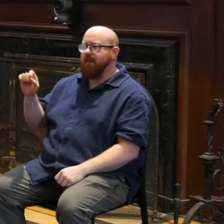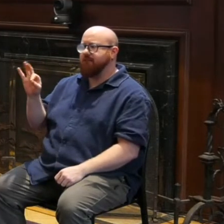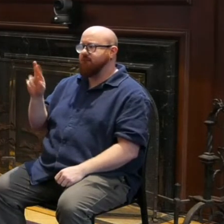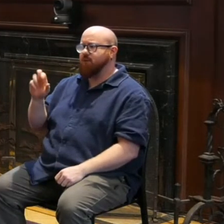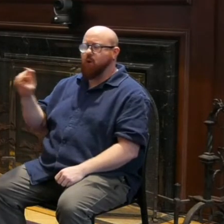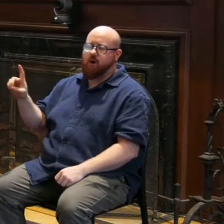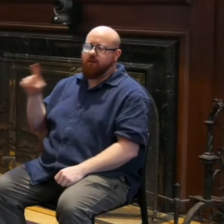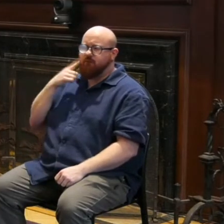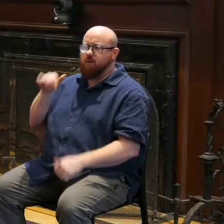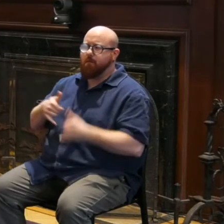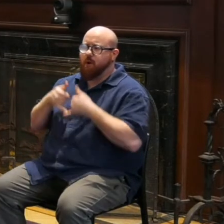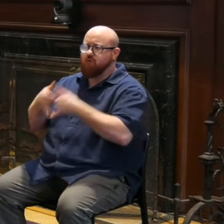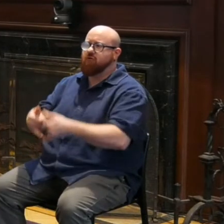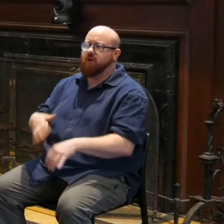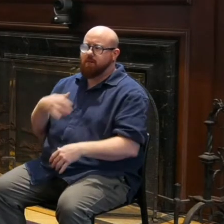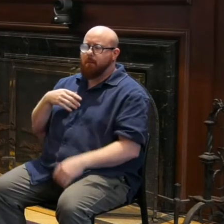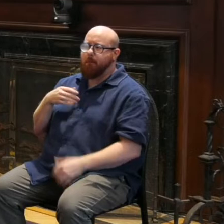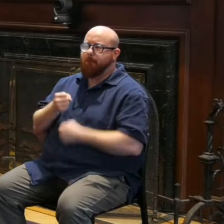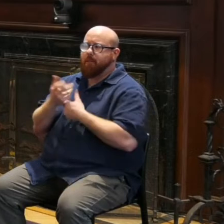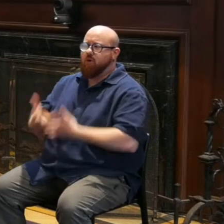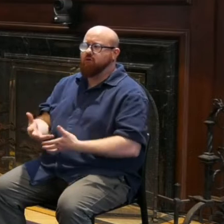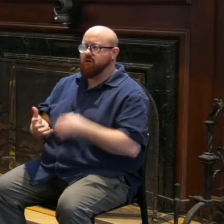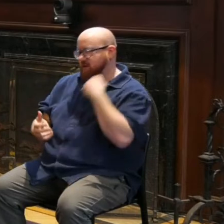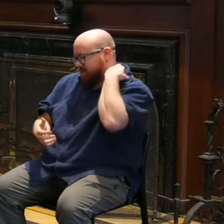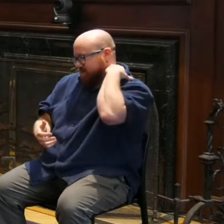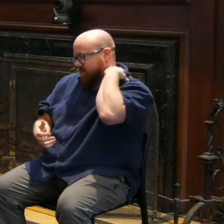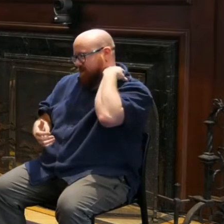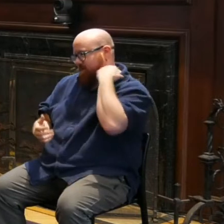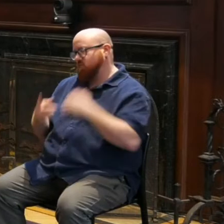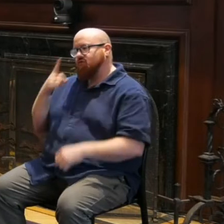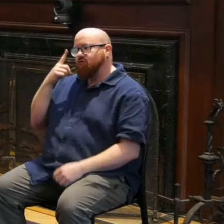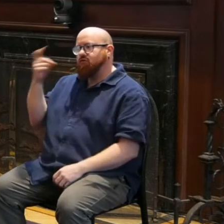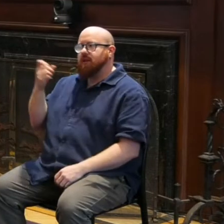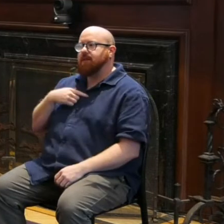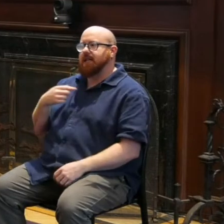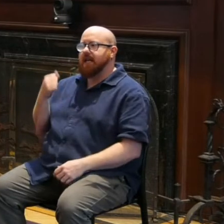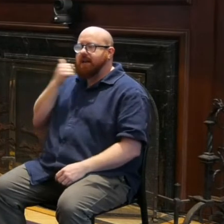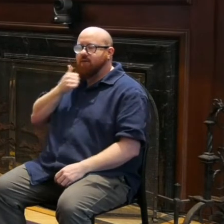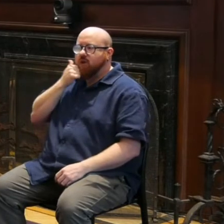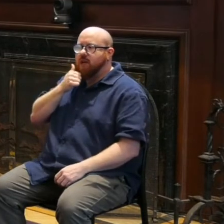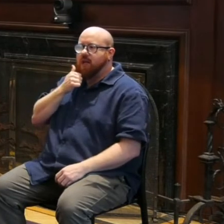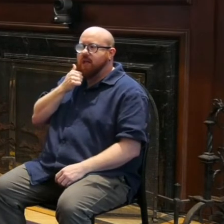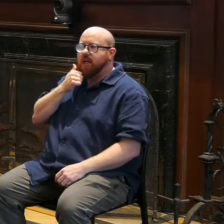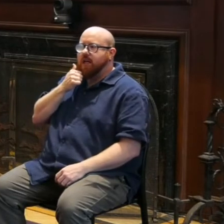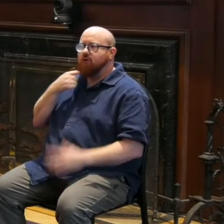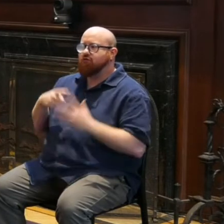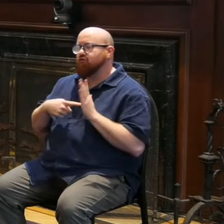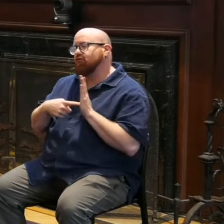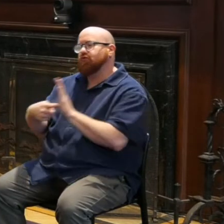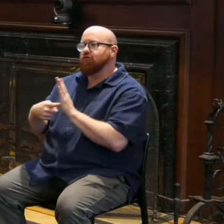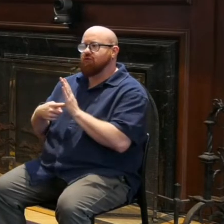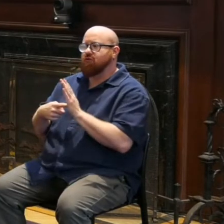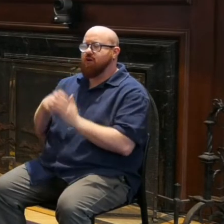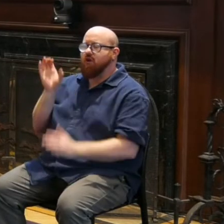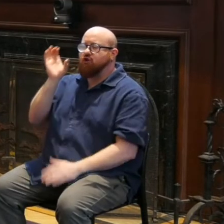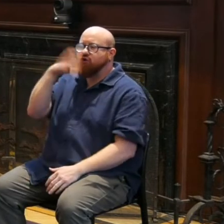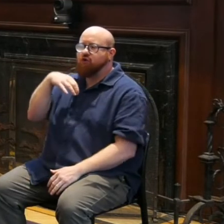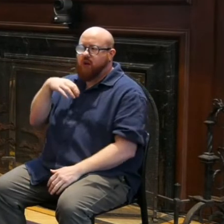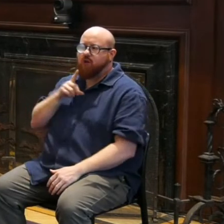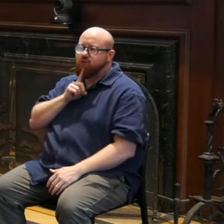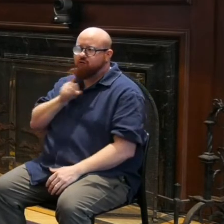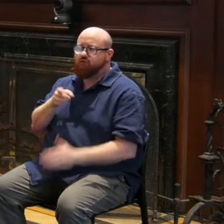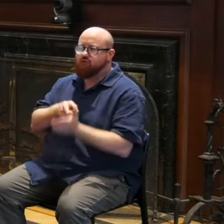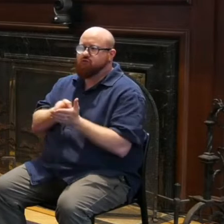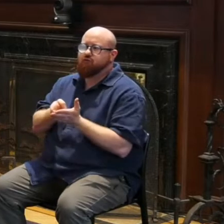poems blend dreams and dailiness to reveal strange truths. Please help me to welcome Ed Doyle